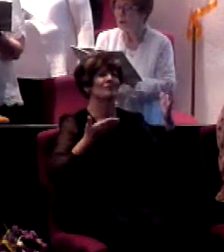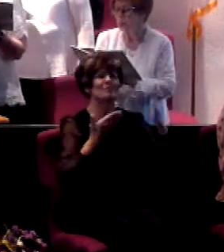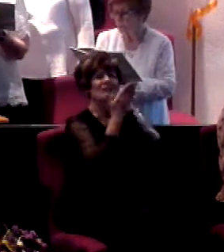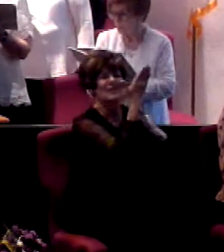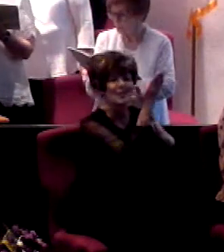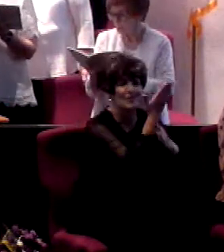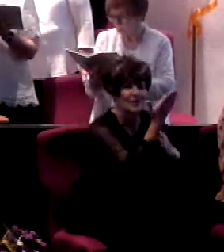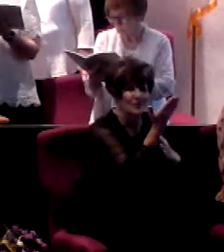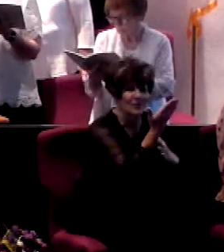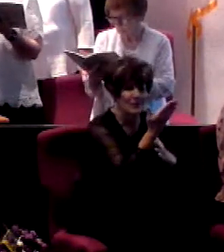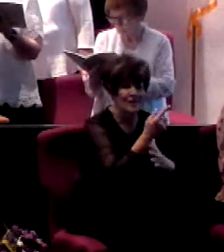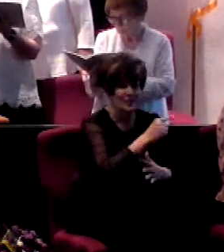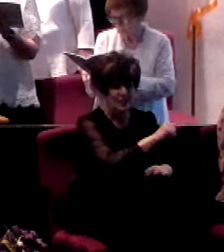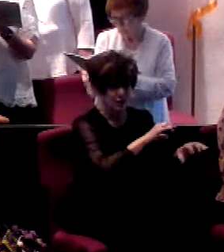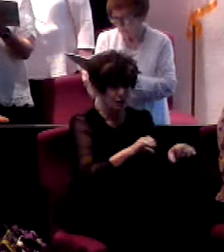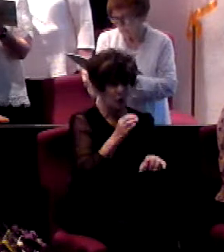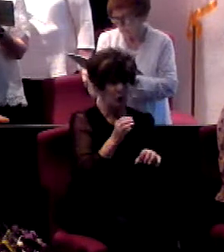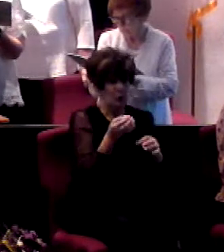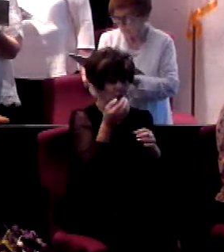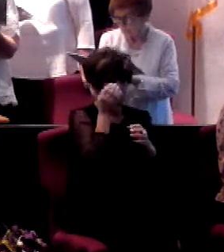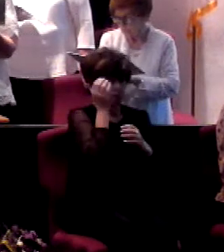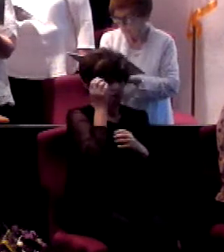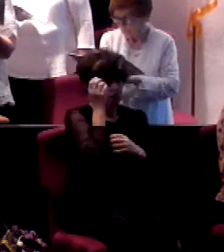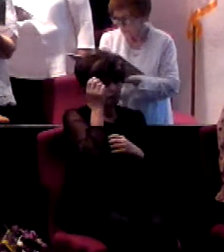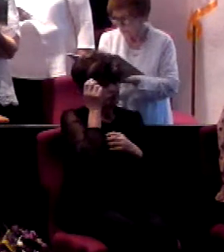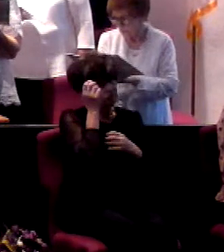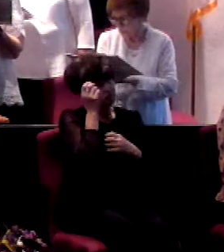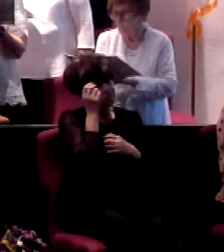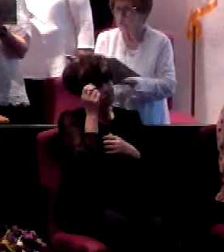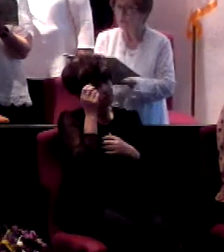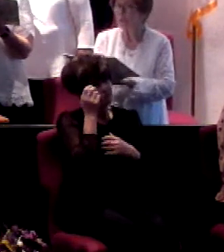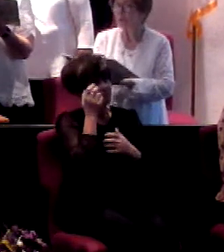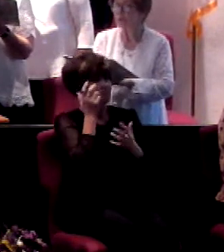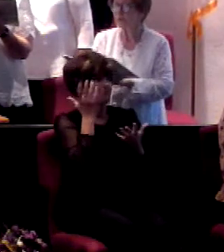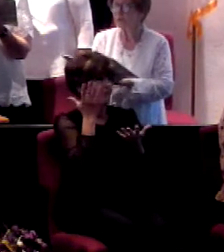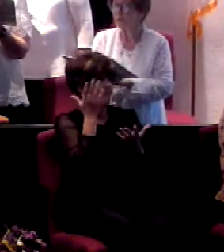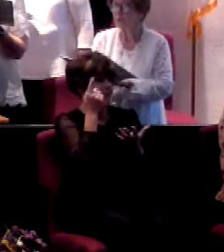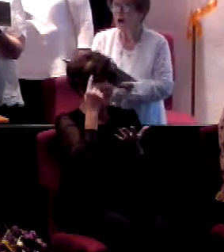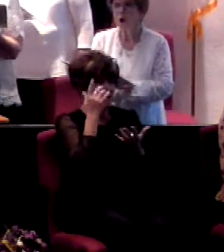Do you think that you would like to see it all brand new?